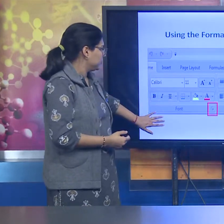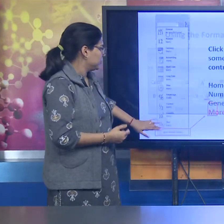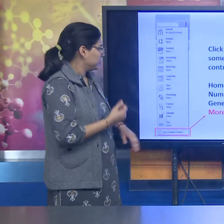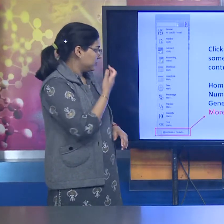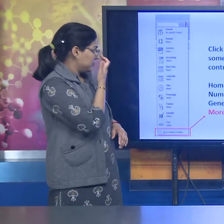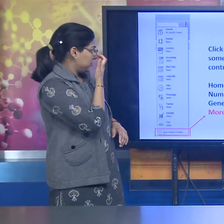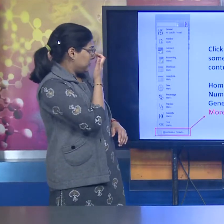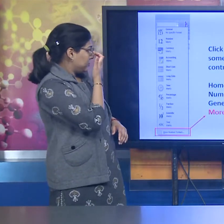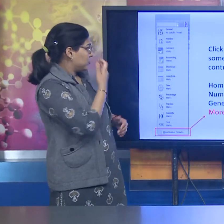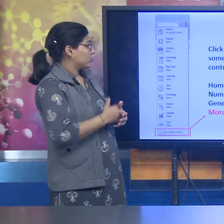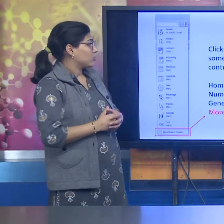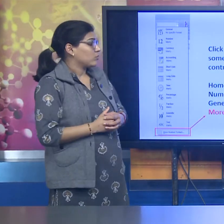Let's explain it.